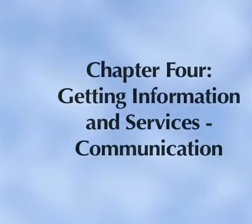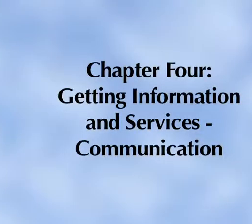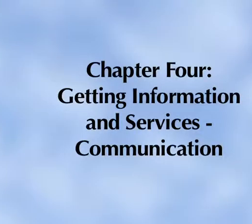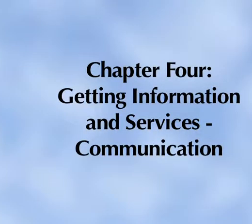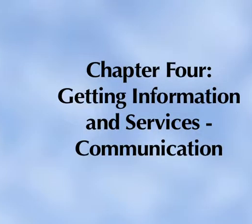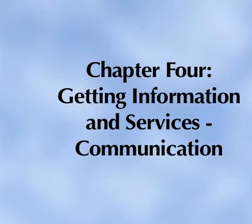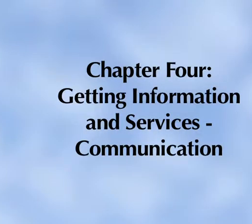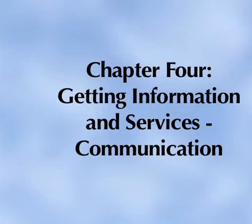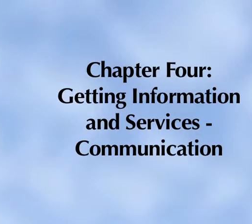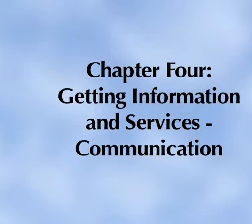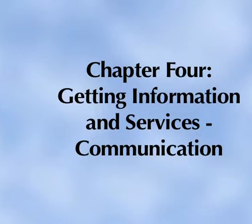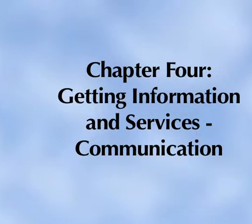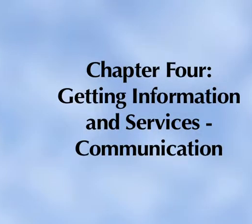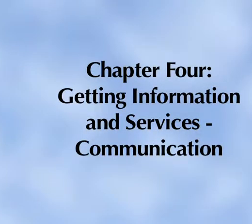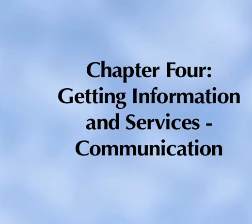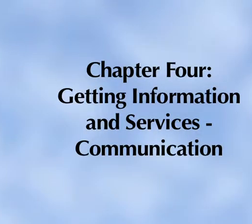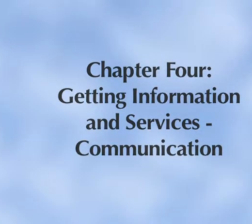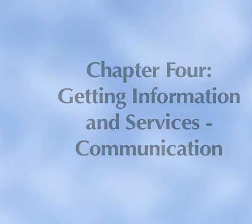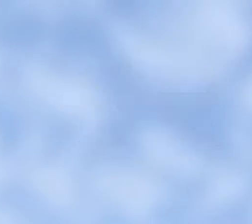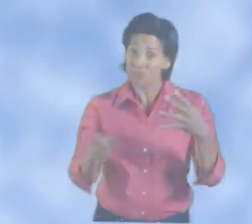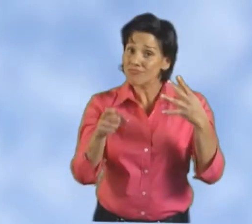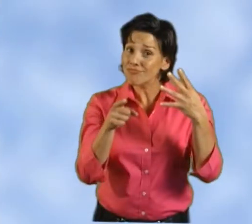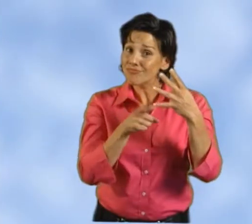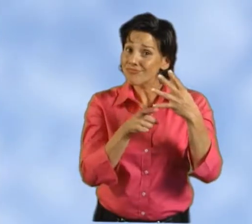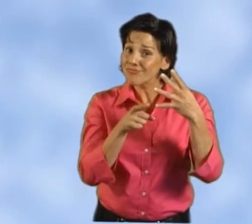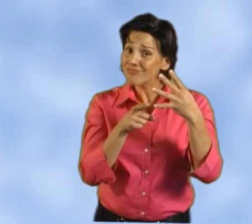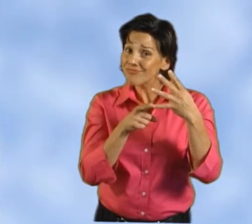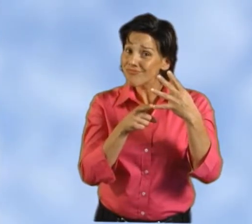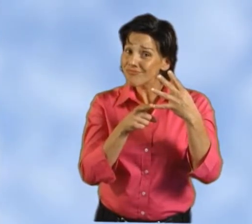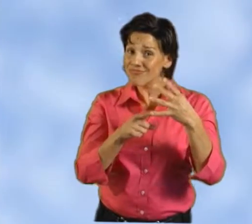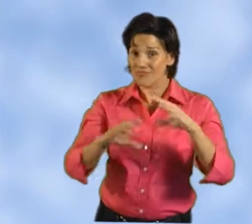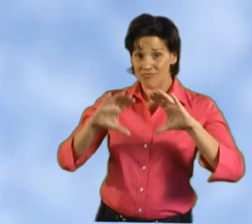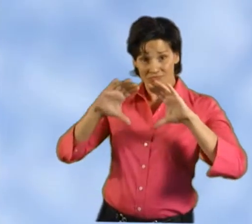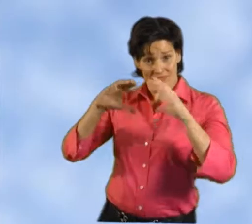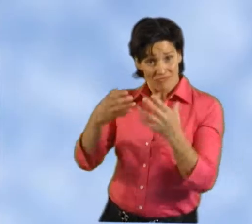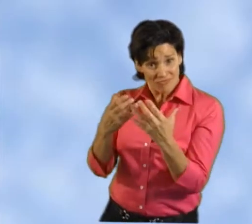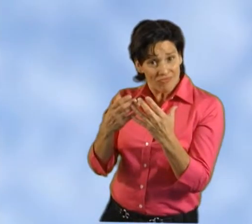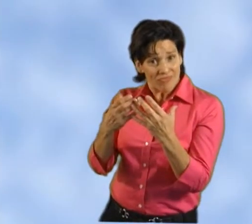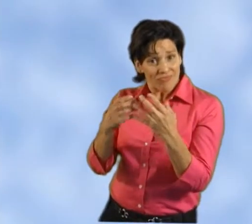It also talks about treatments for breast cancer.